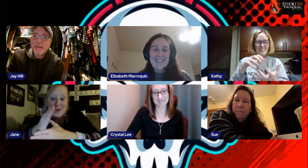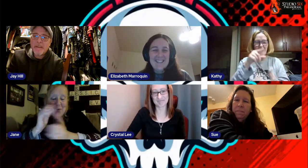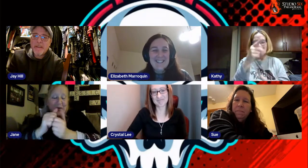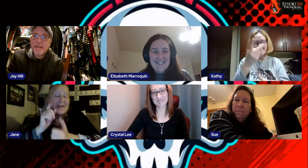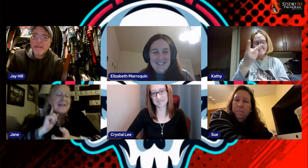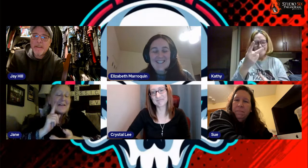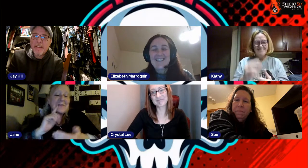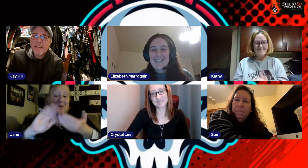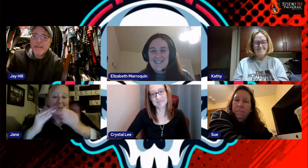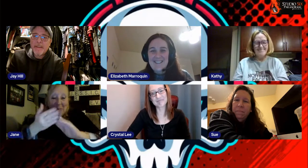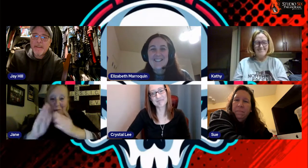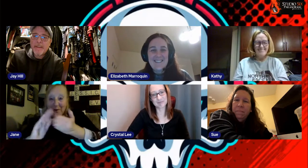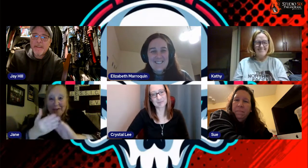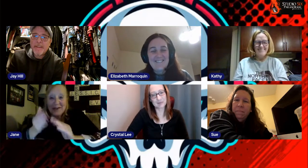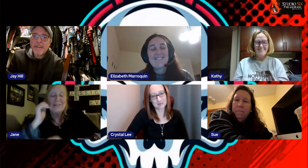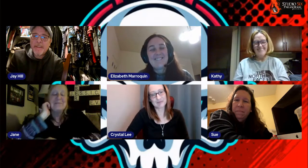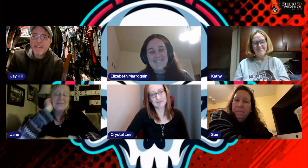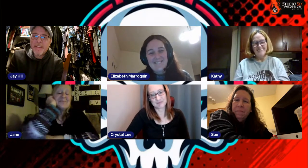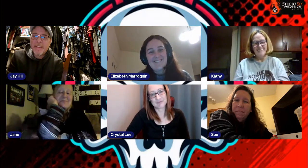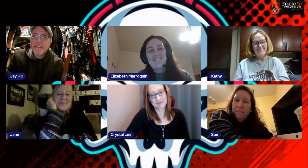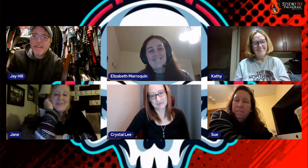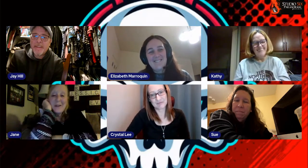No laughing.